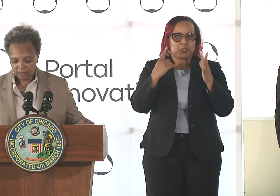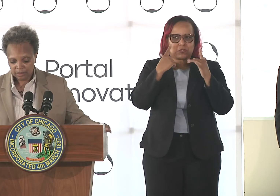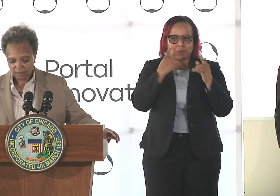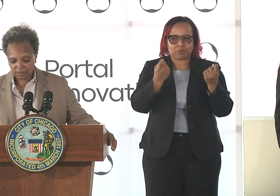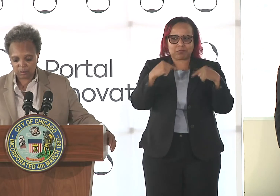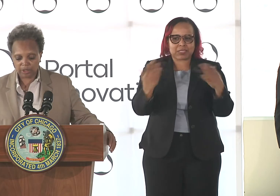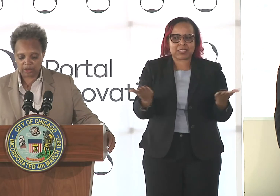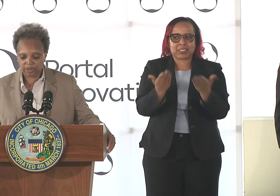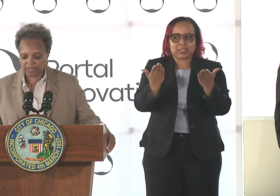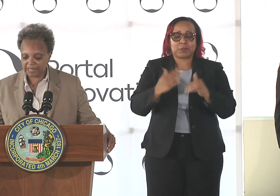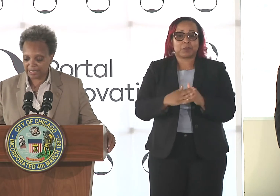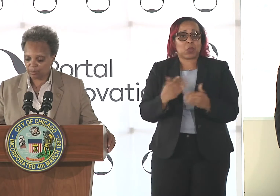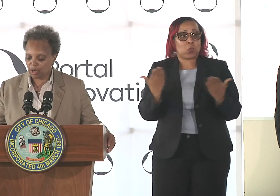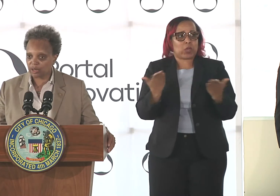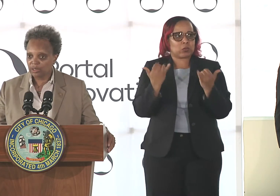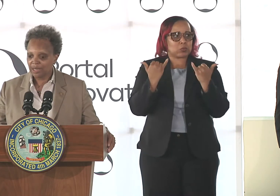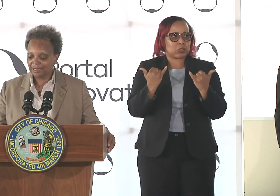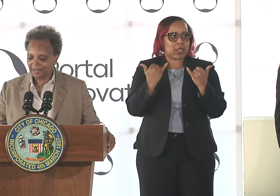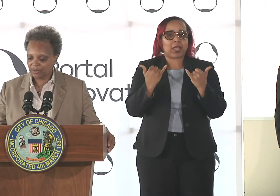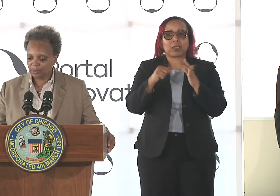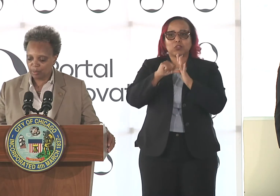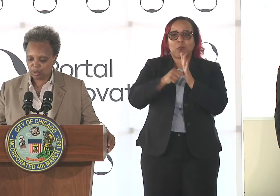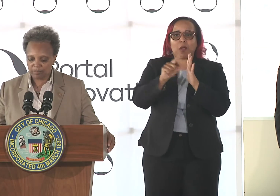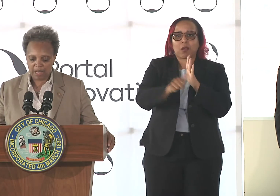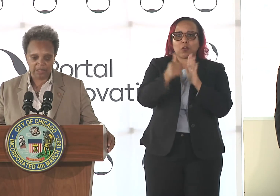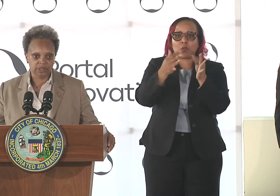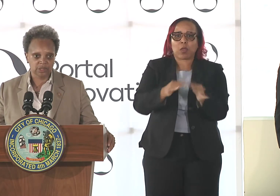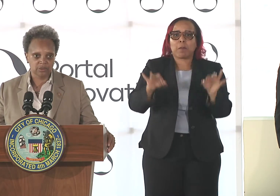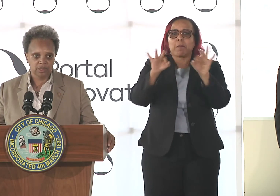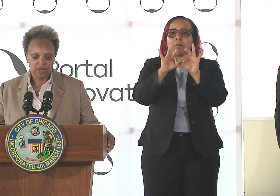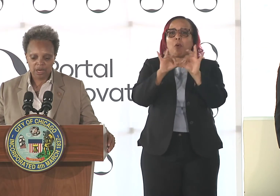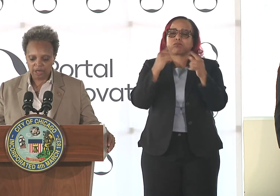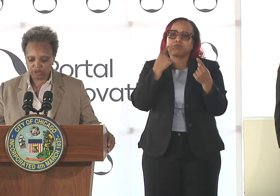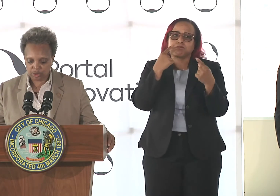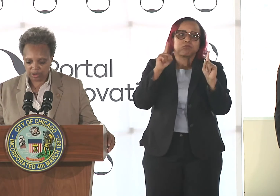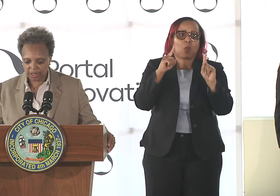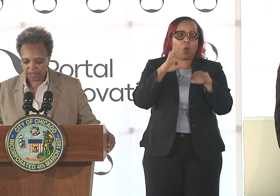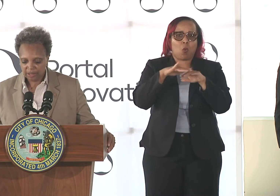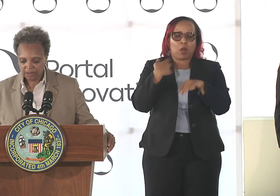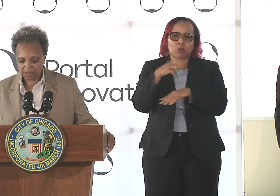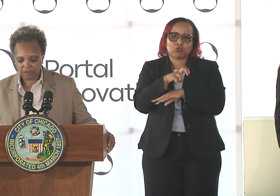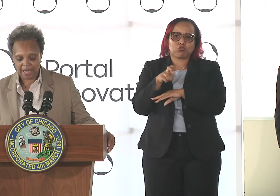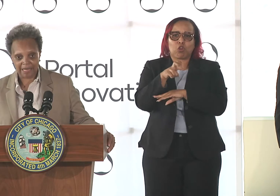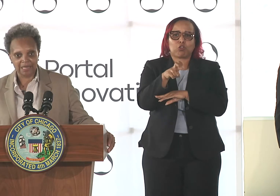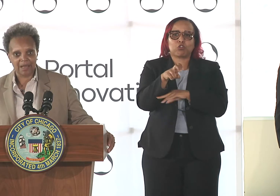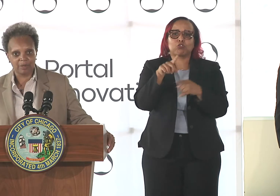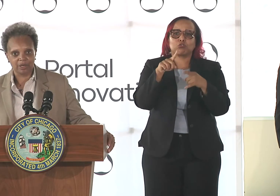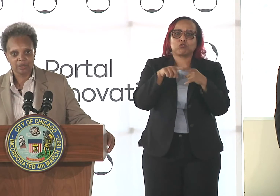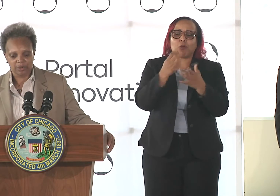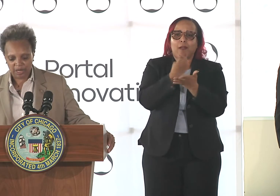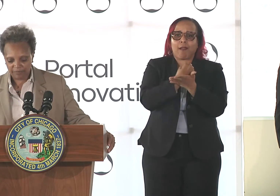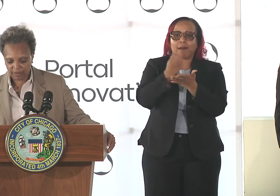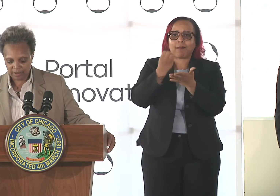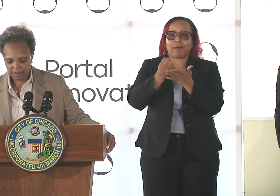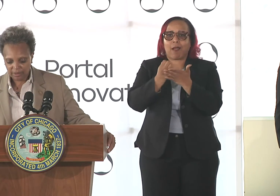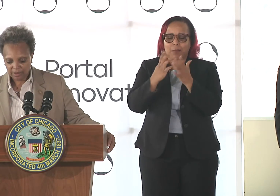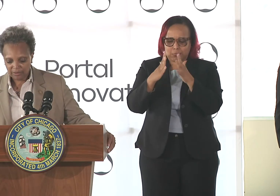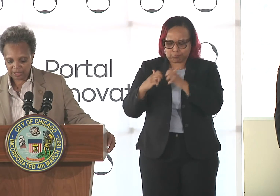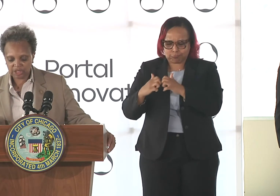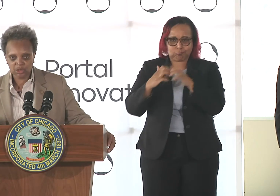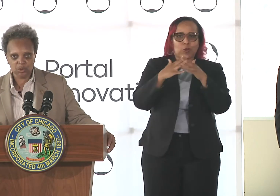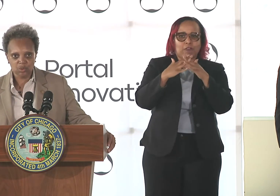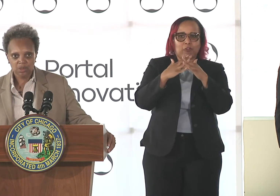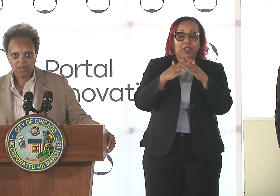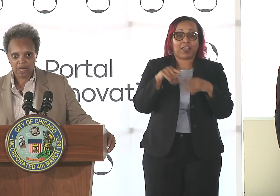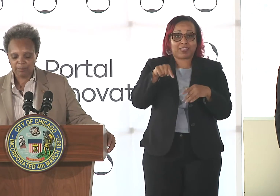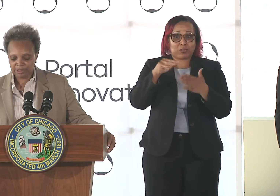here. We are here today to mark another important milestone on our journey to economic recovery.